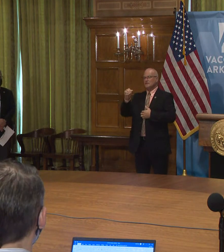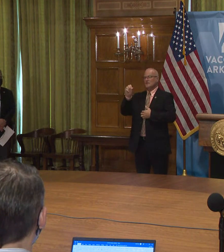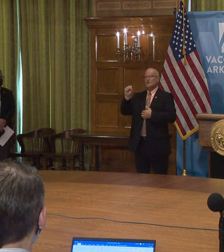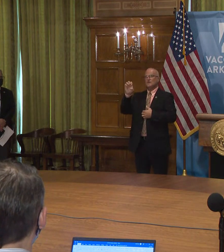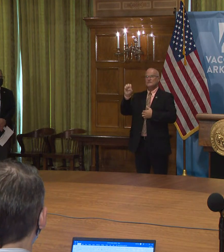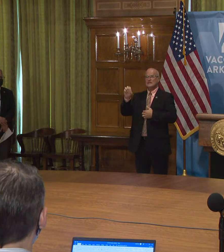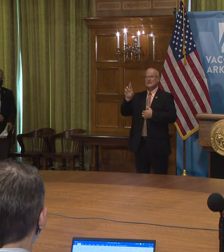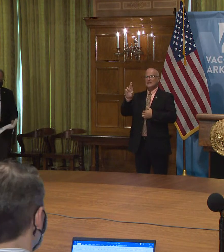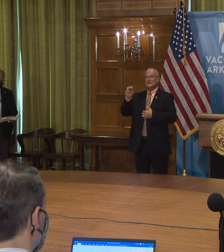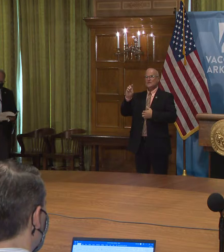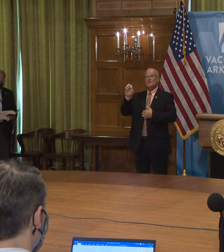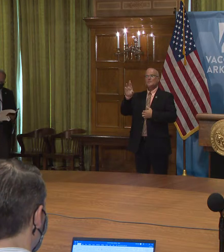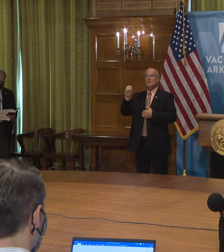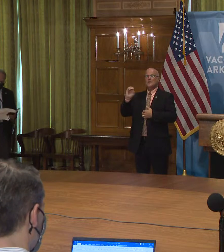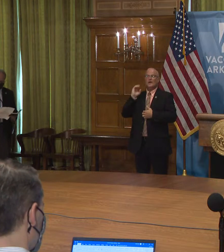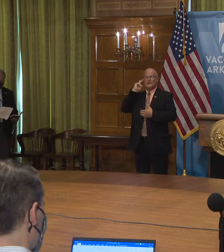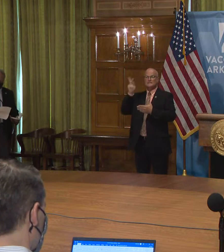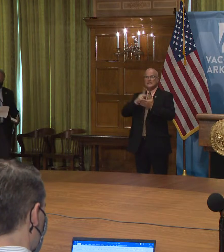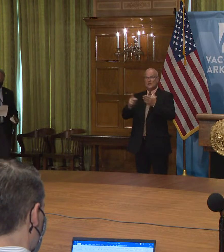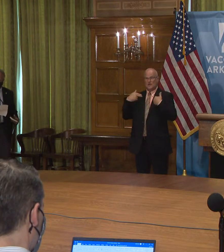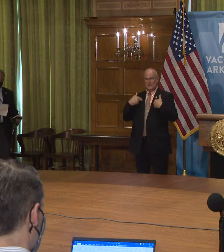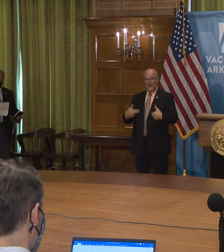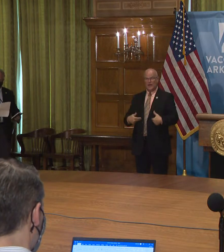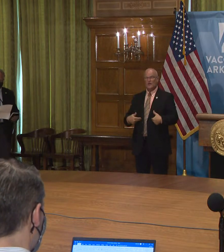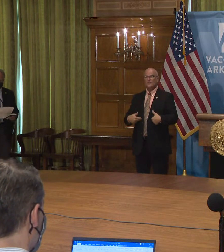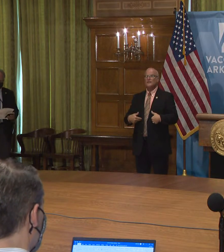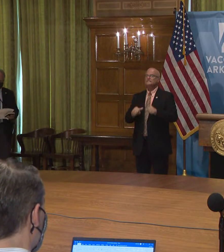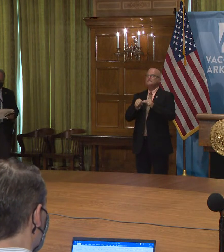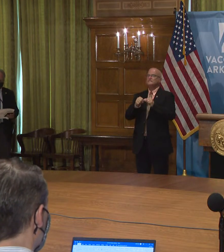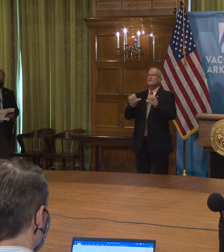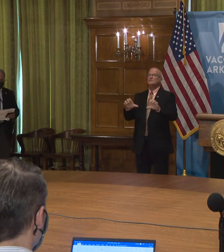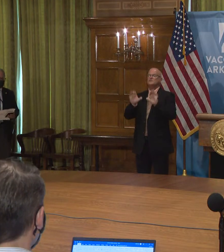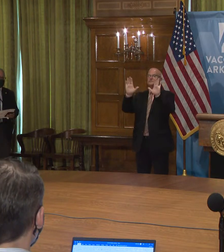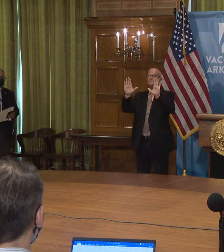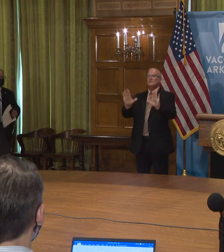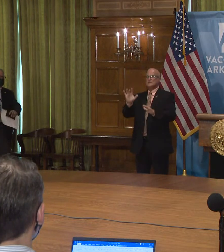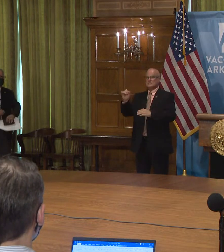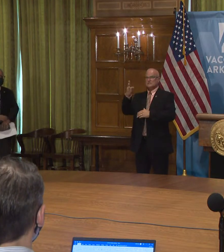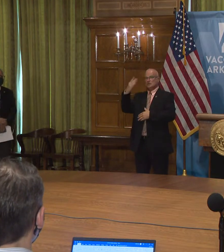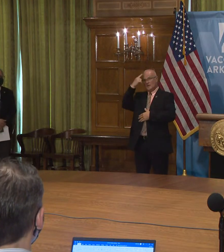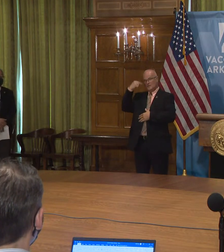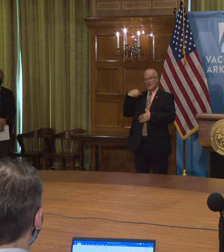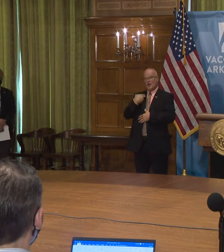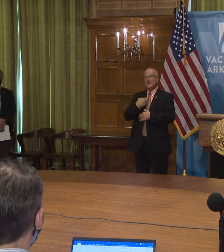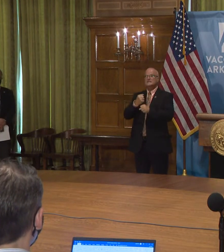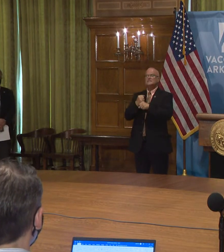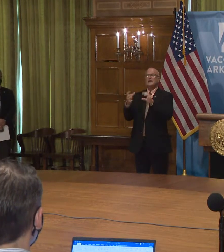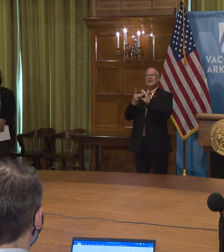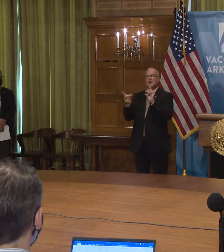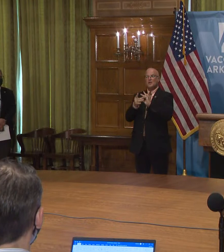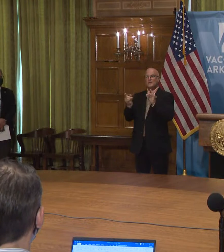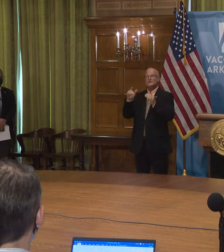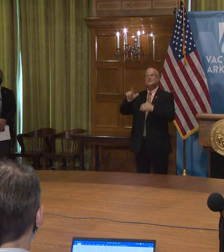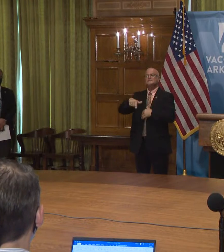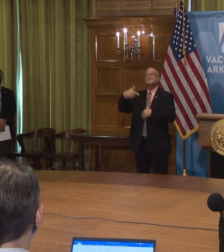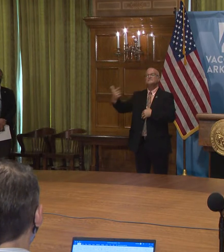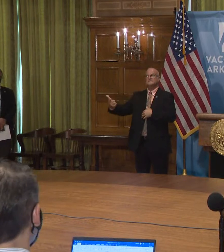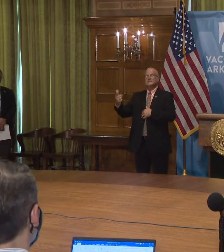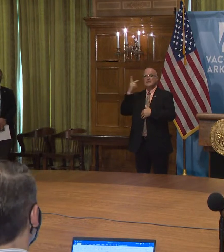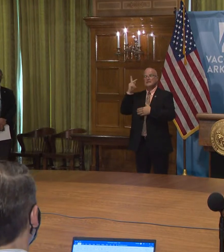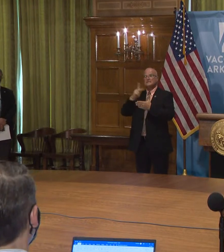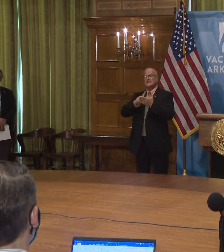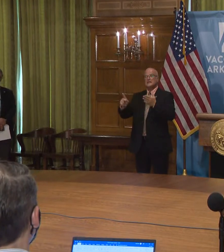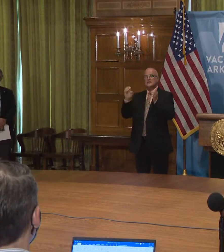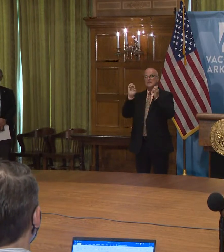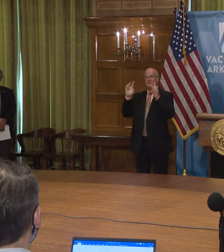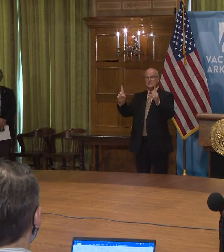Romero, our Secretary of Health, who continues doing a great job for us, to make comments, and then followed by our